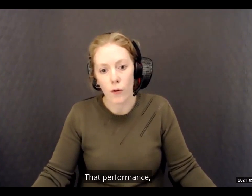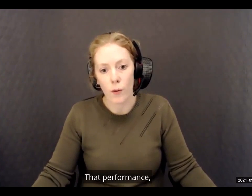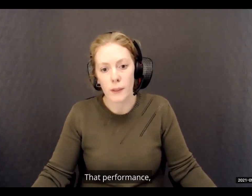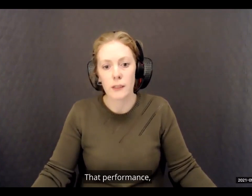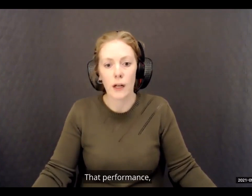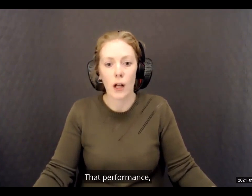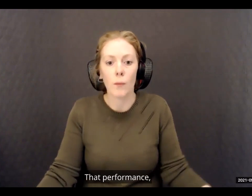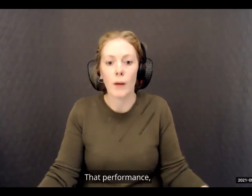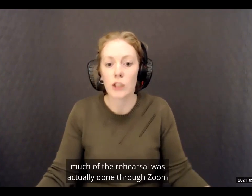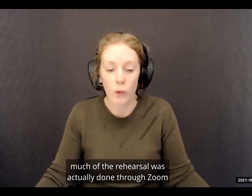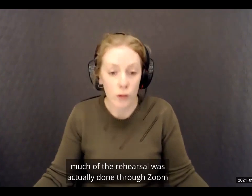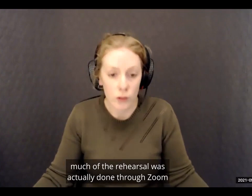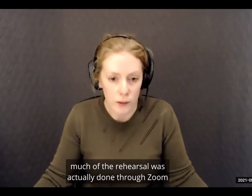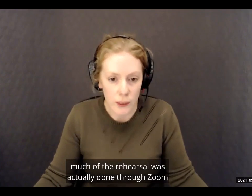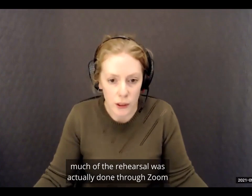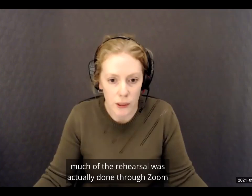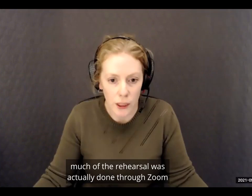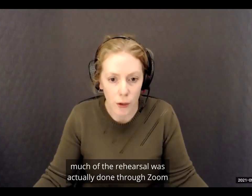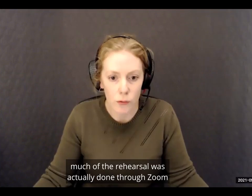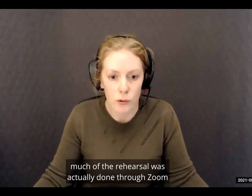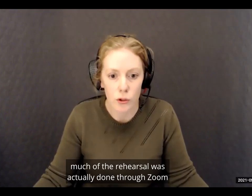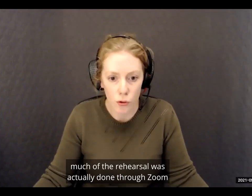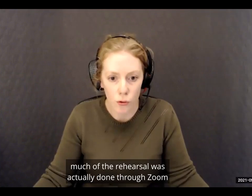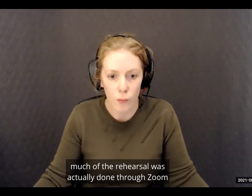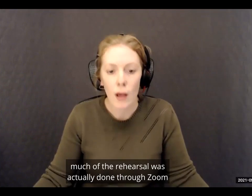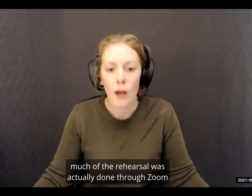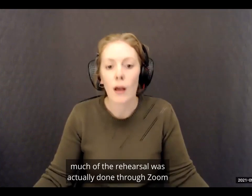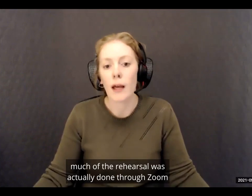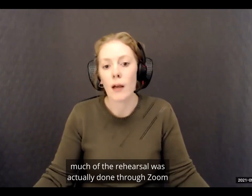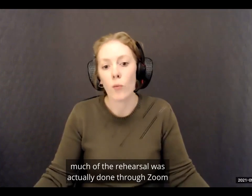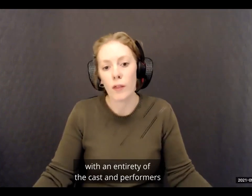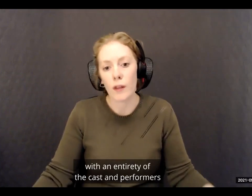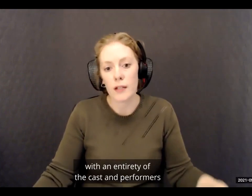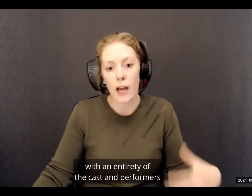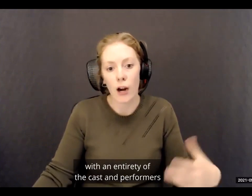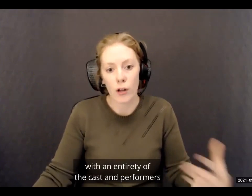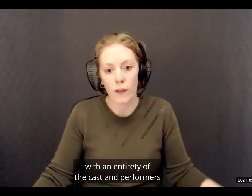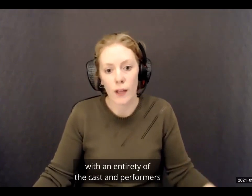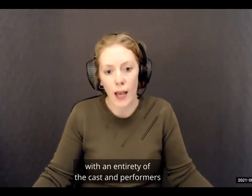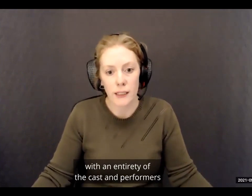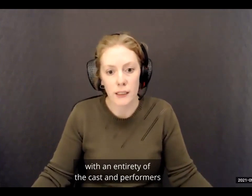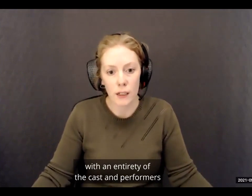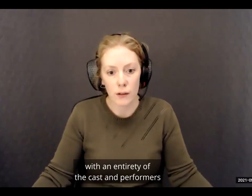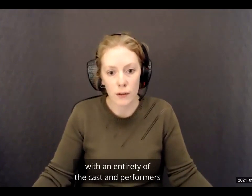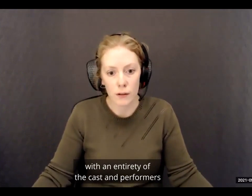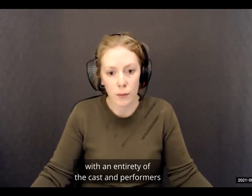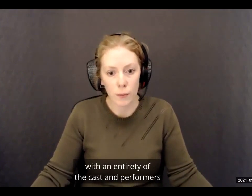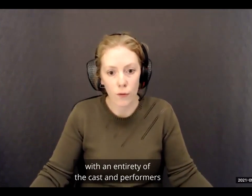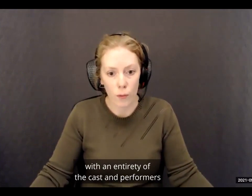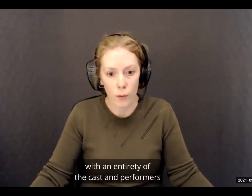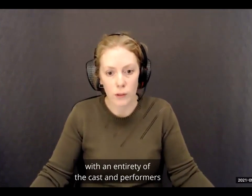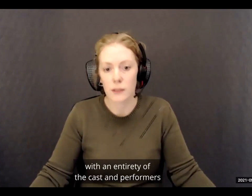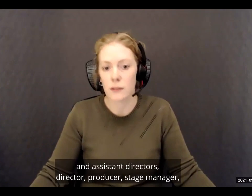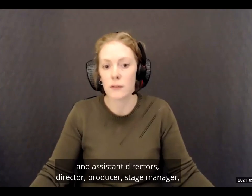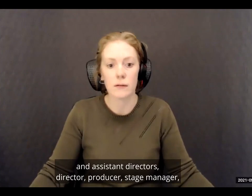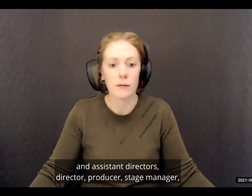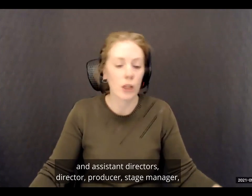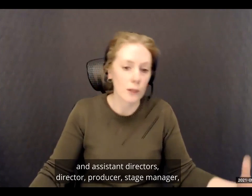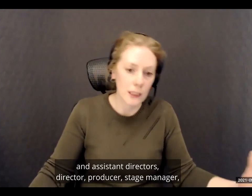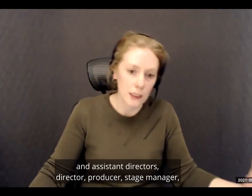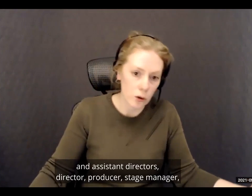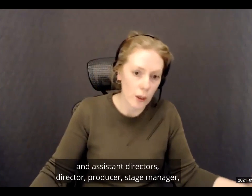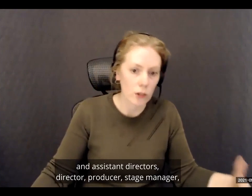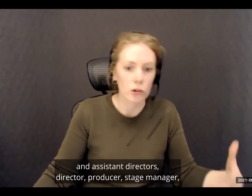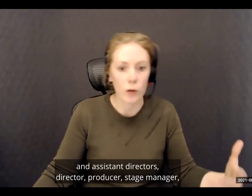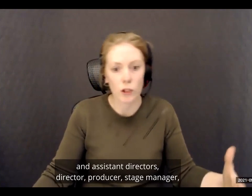That performance, much of the rehearsal was actually done through Zoom with an entirety of the cast and performers and,